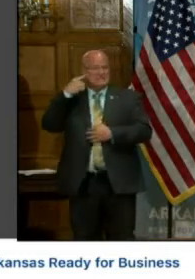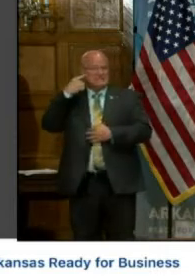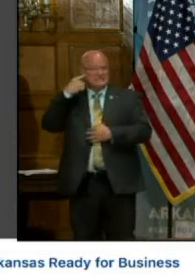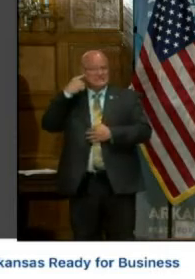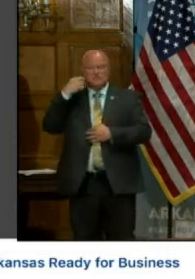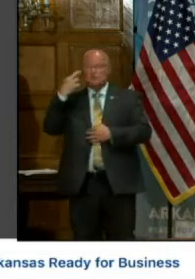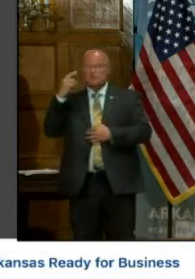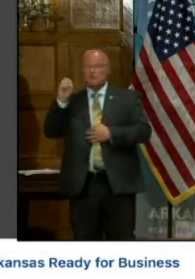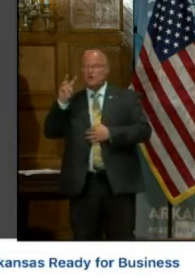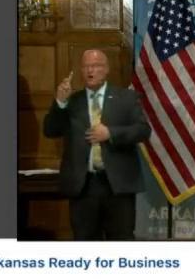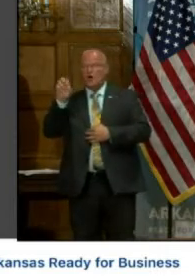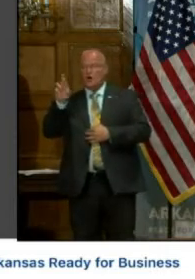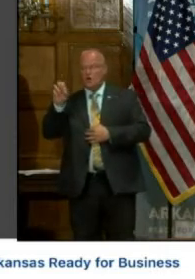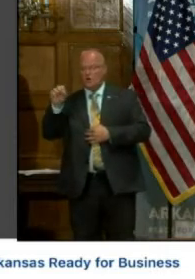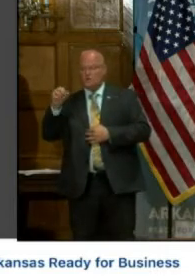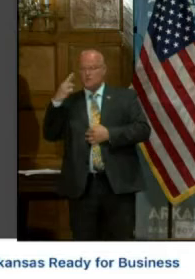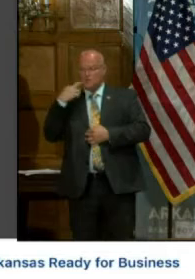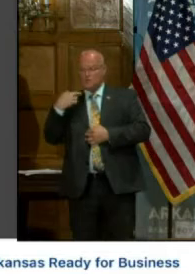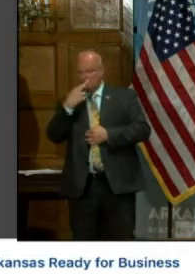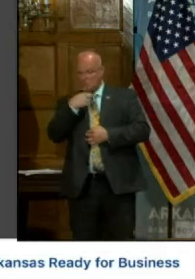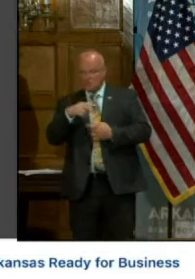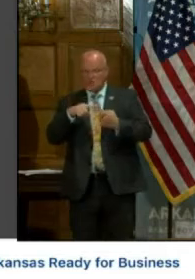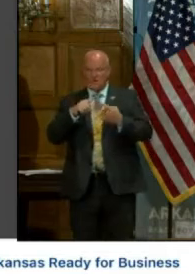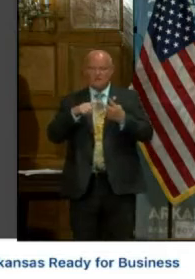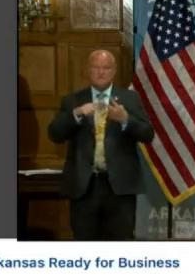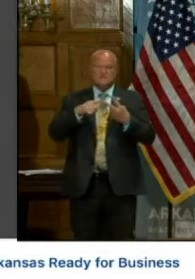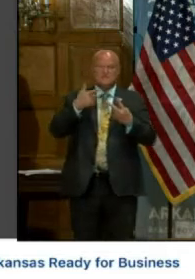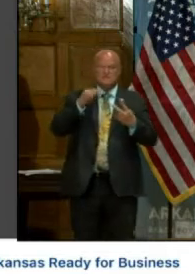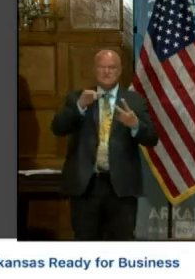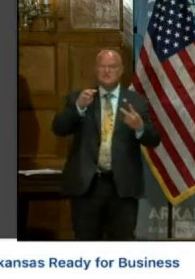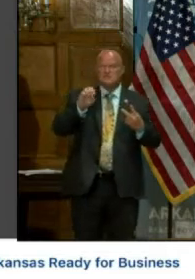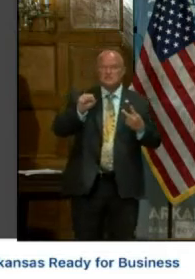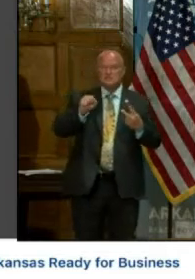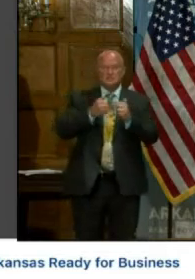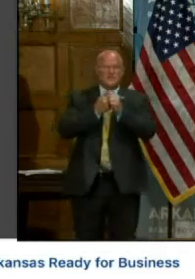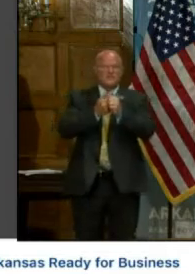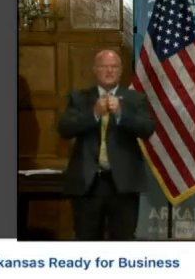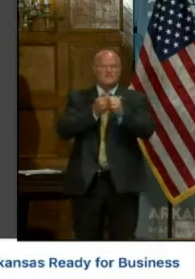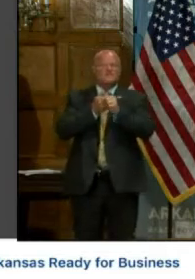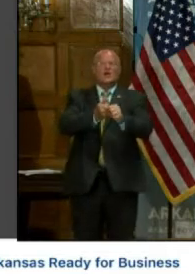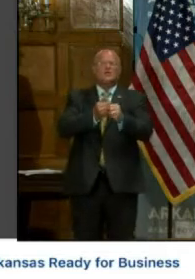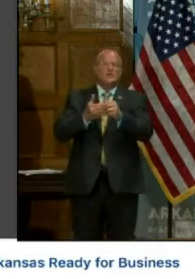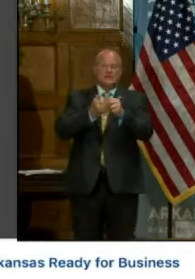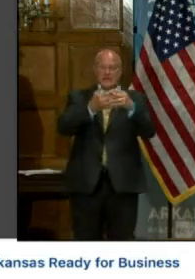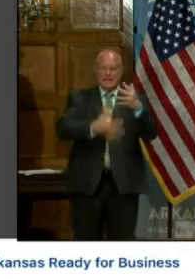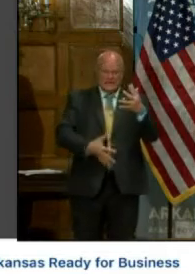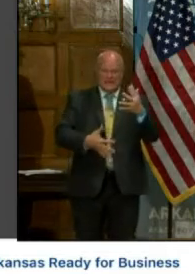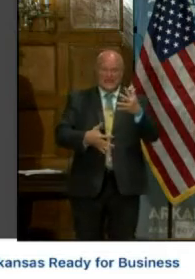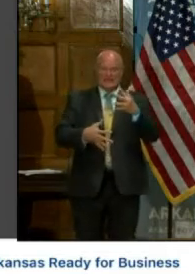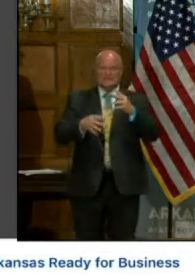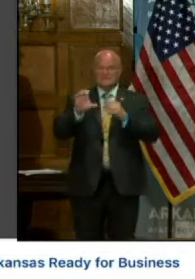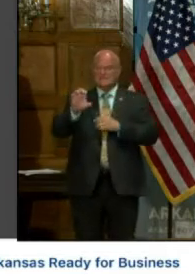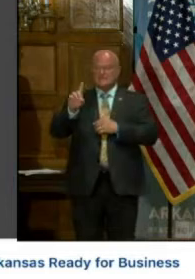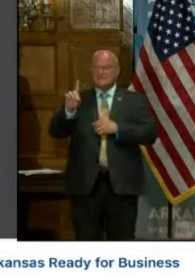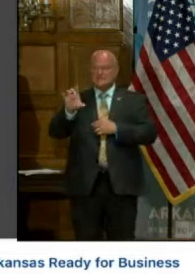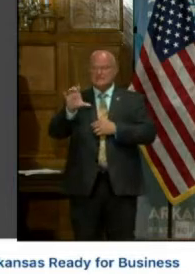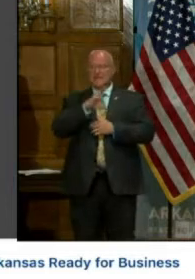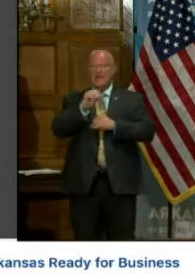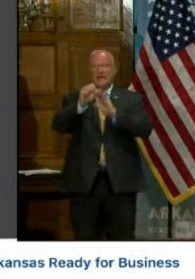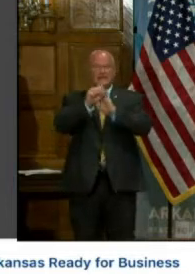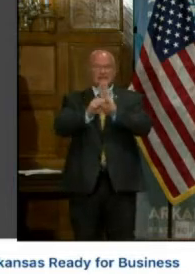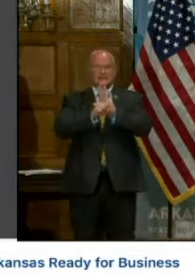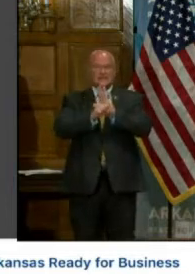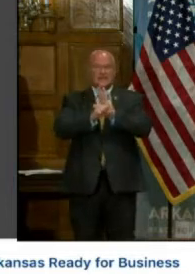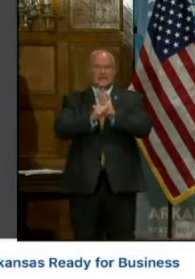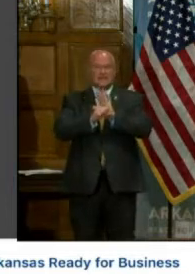owners of restaurants or gyms in terms of following the guidelines that are issued by the Department of State. We really don't